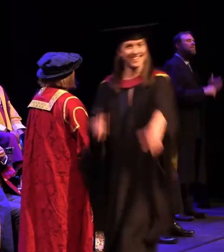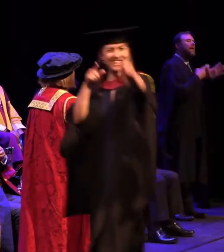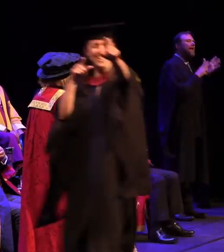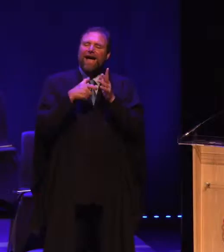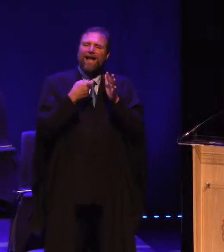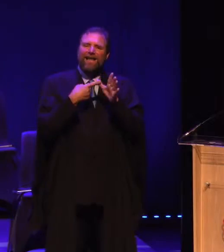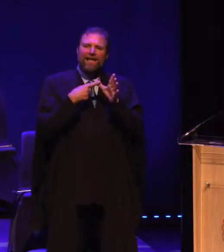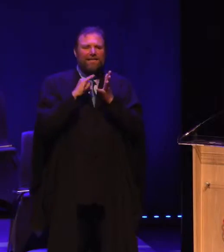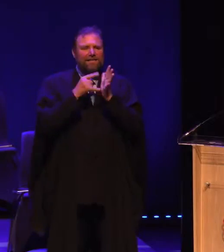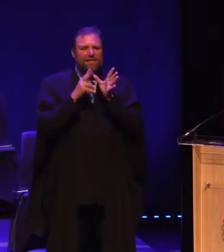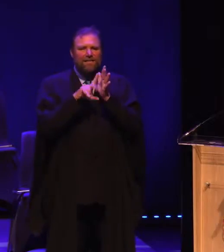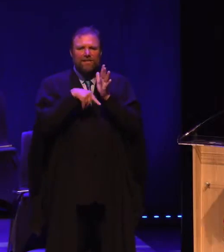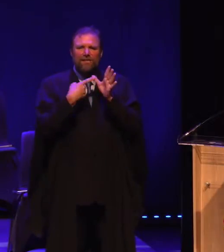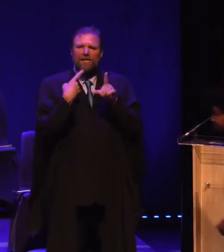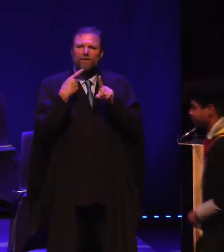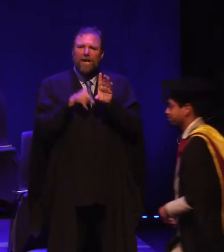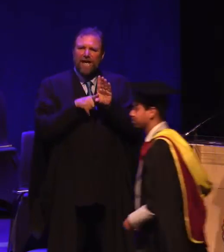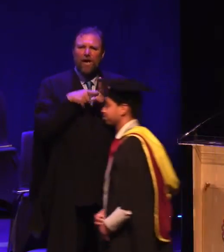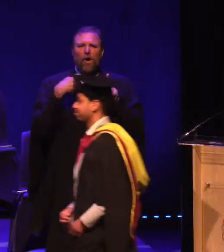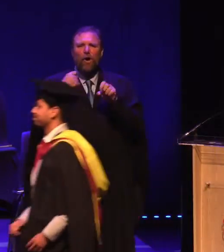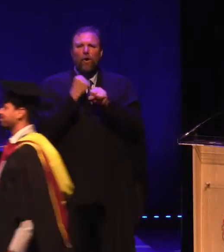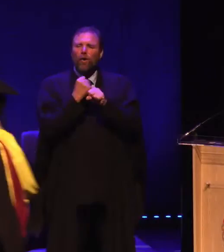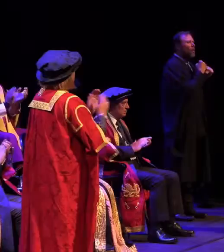Aniket Sanjay Goaker.